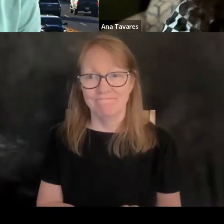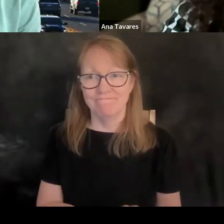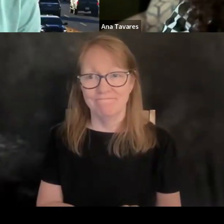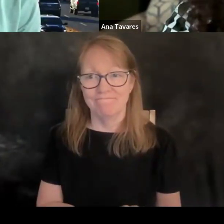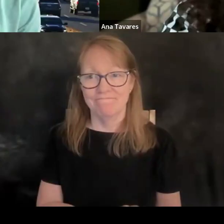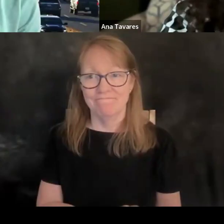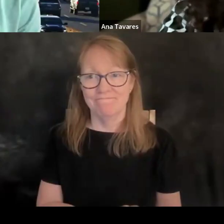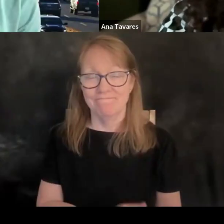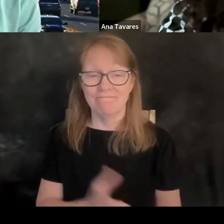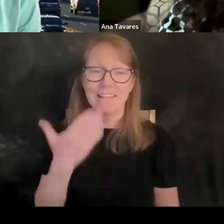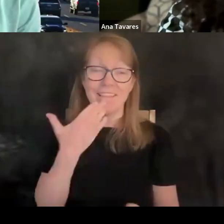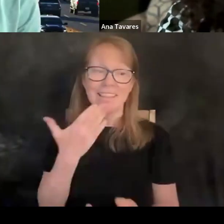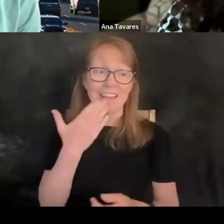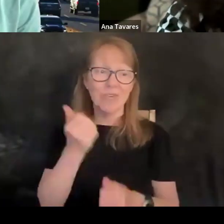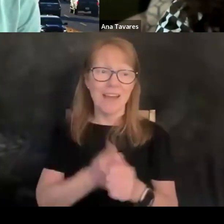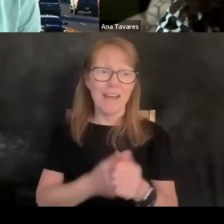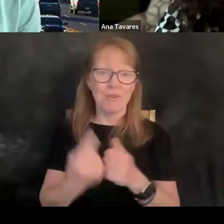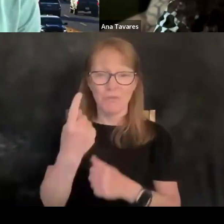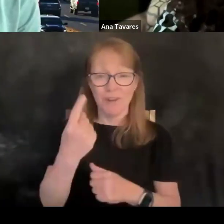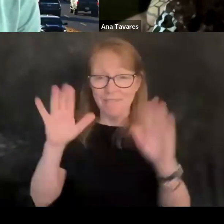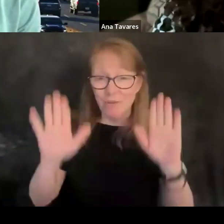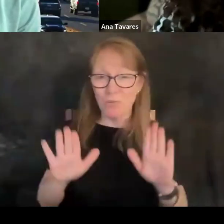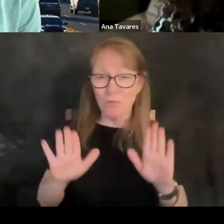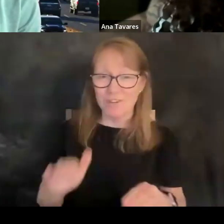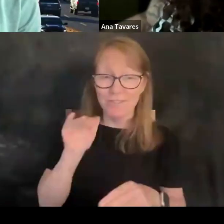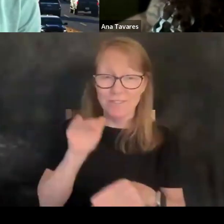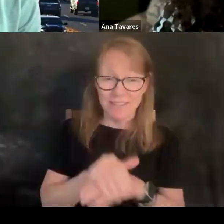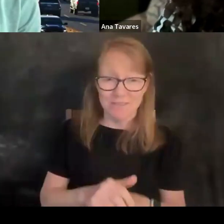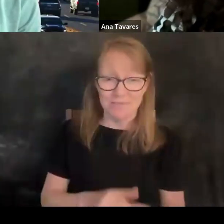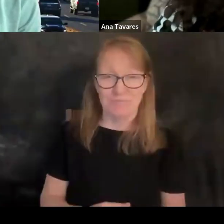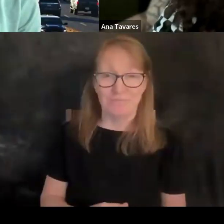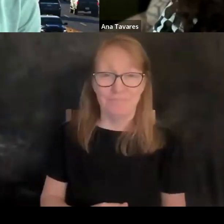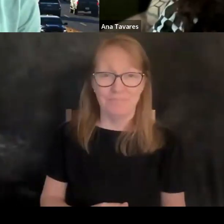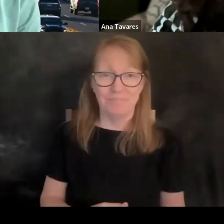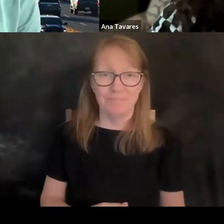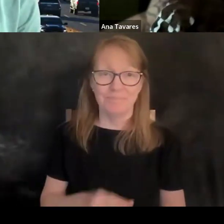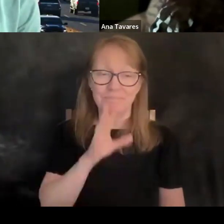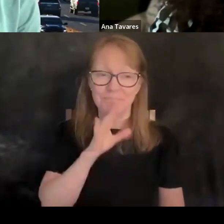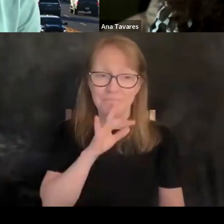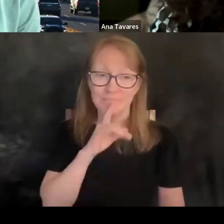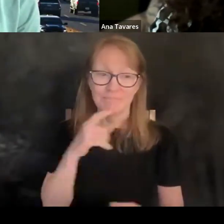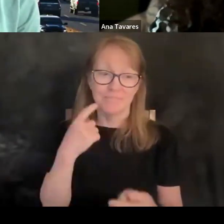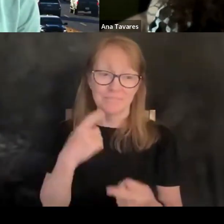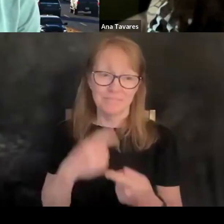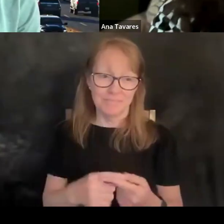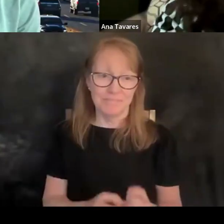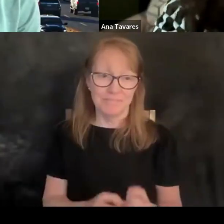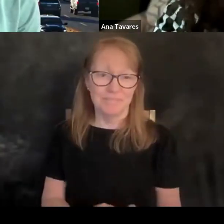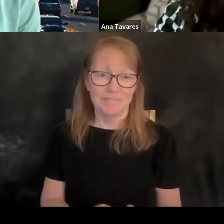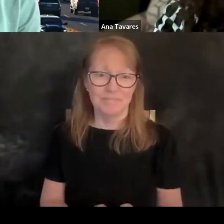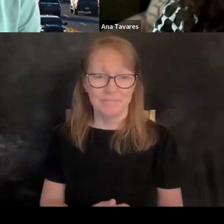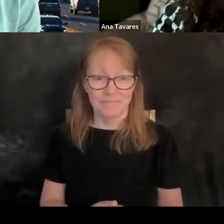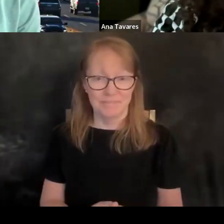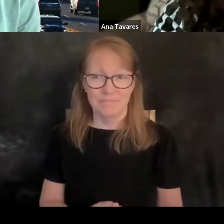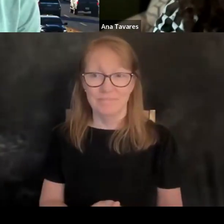Thank you, everyone, and have a wonderful night. Muchísimas gracias por participar y que tengan muy bella noche.